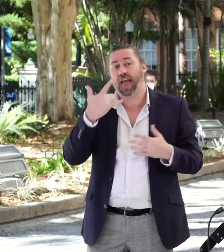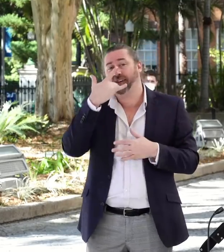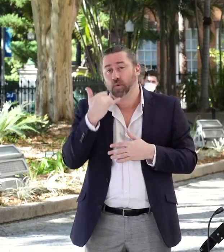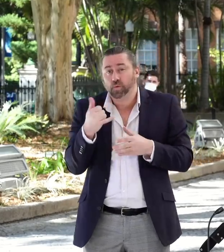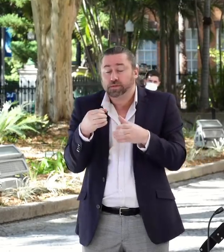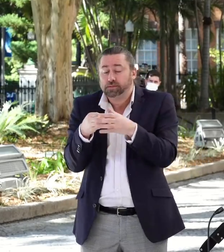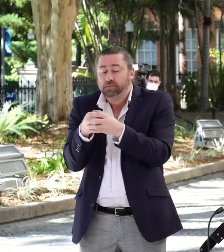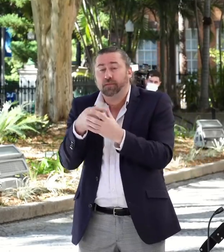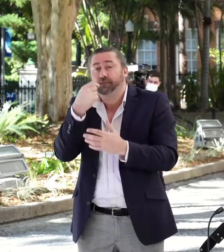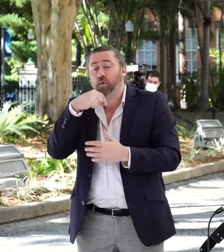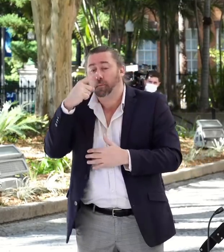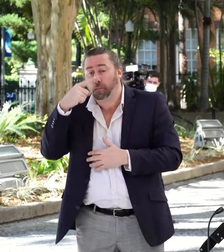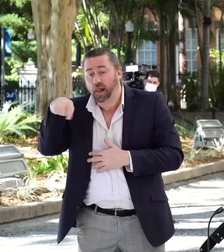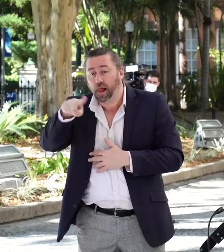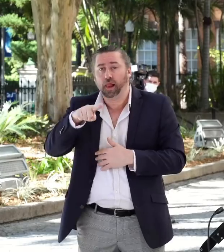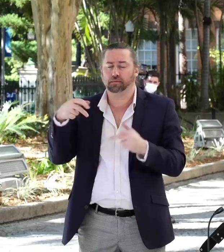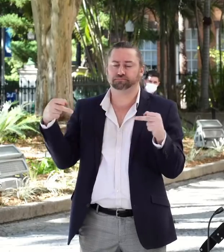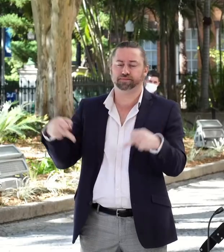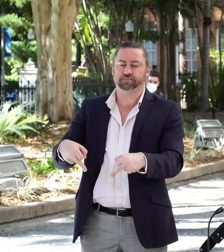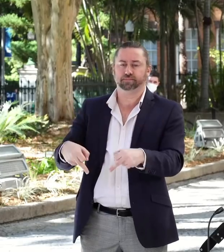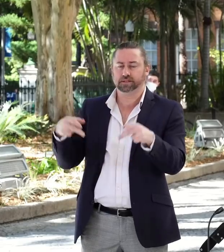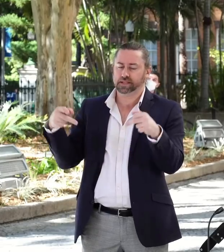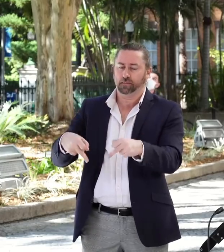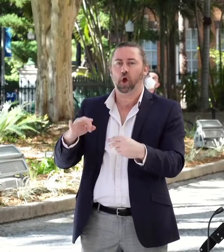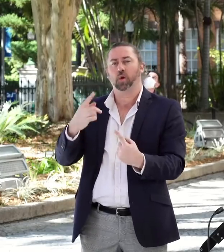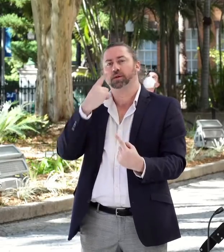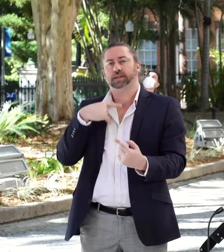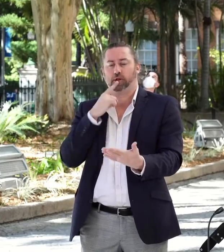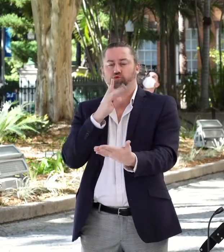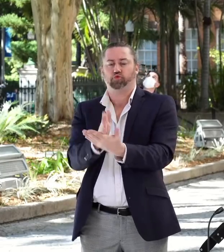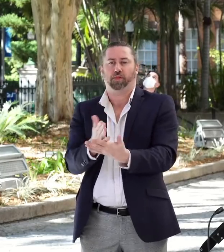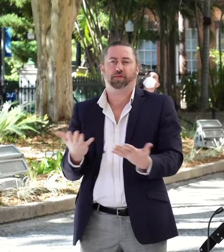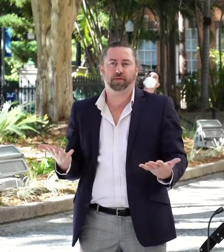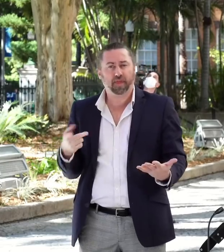minority who've not worked with us, and that is disappointing,